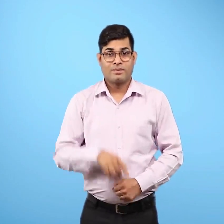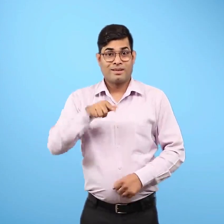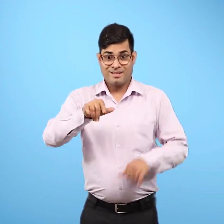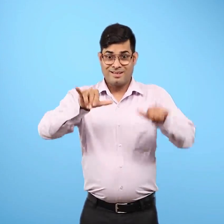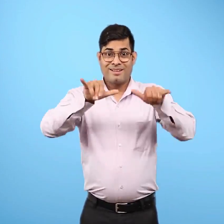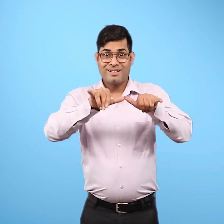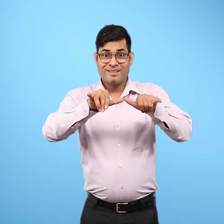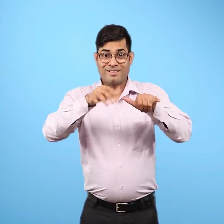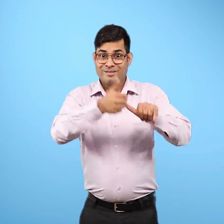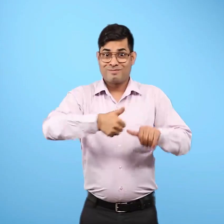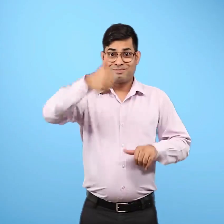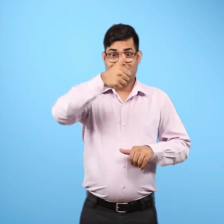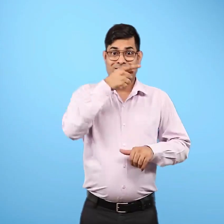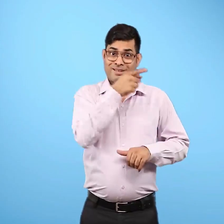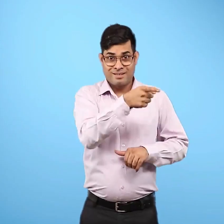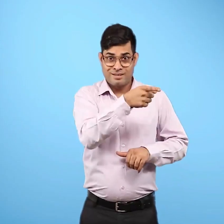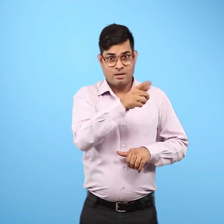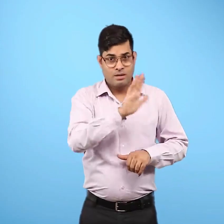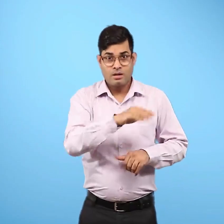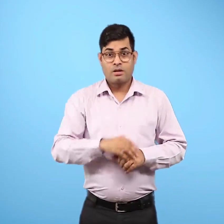"Oh, he does not give them the minimum wage?"